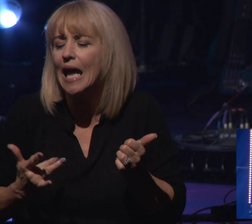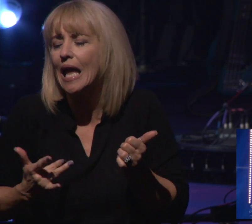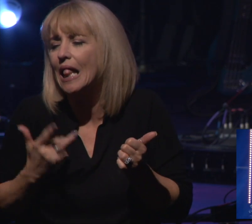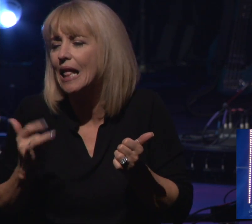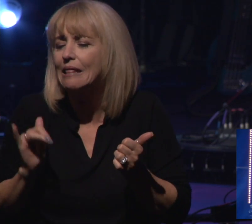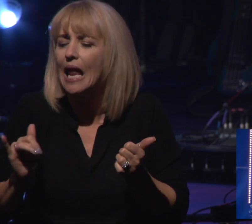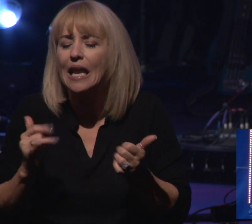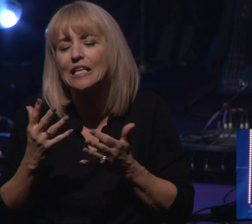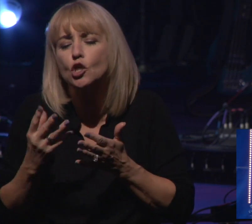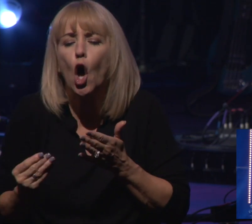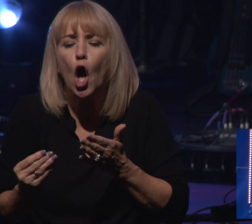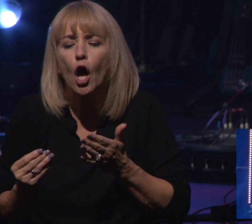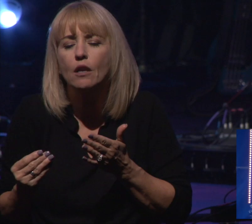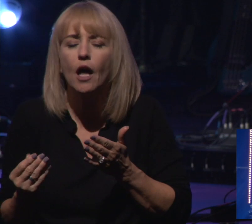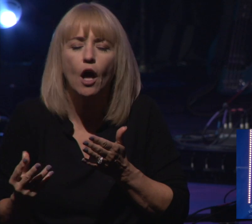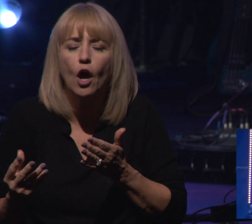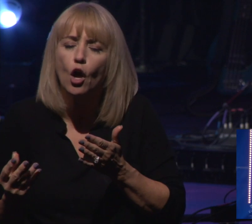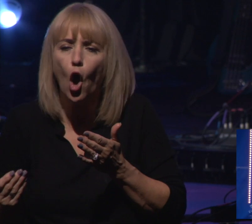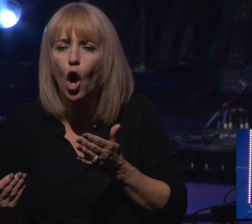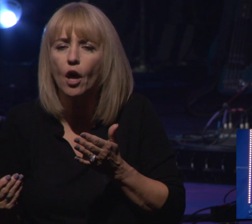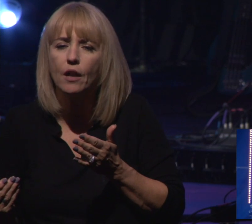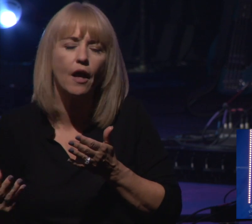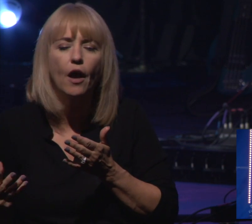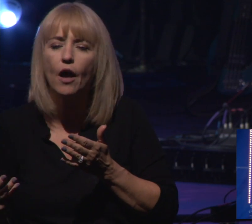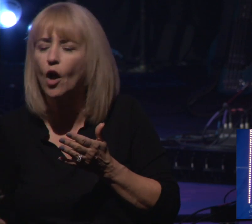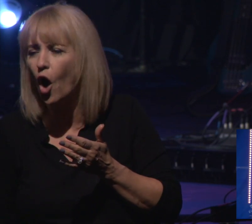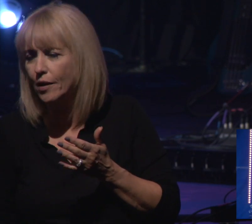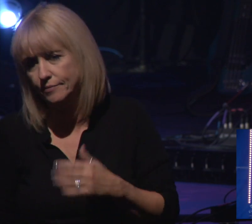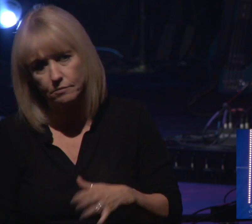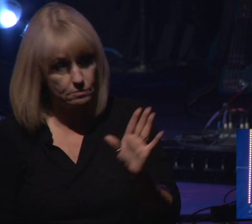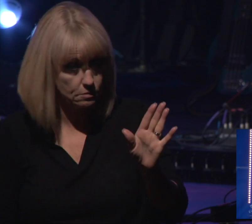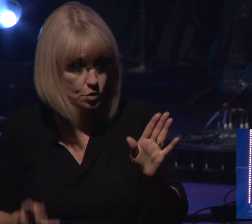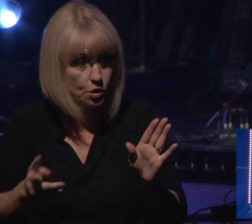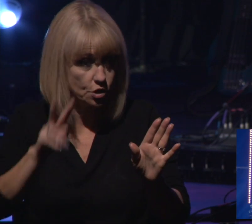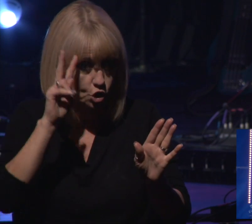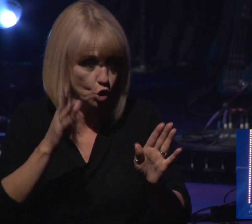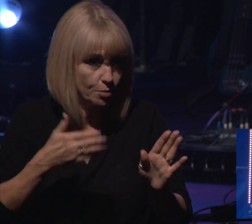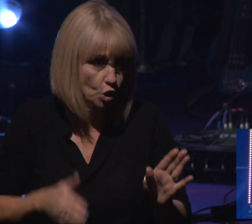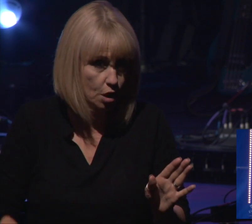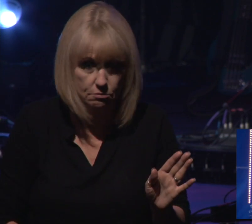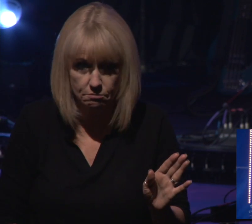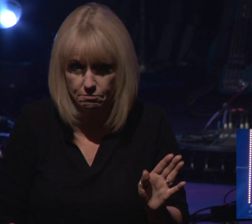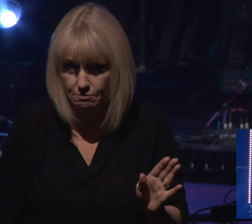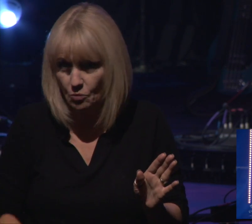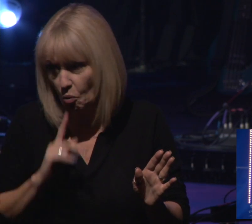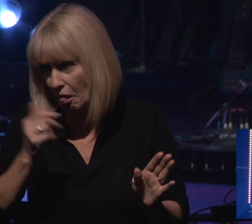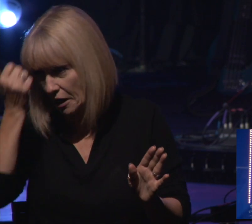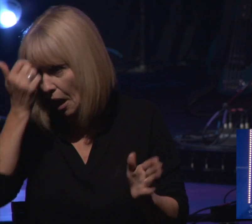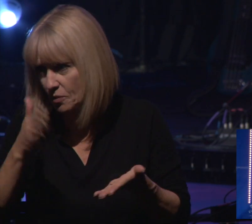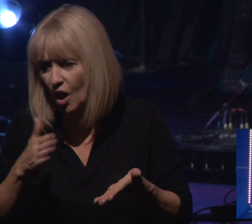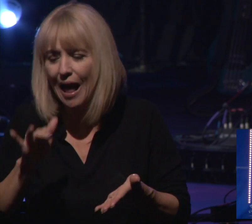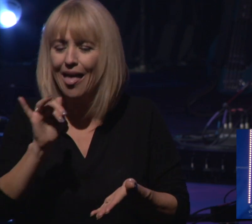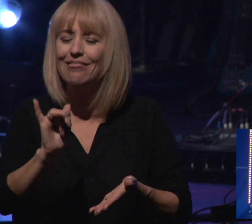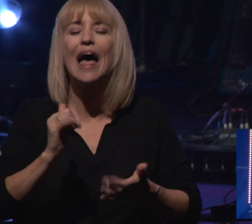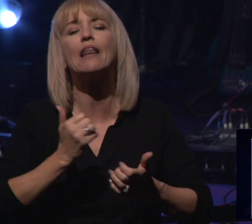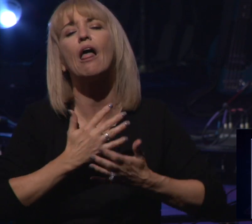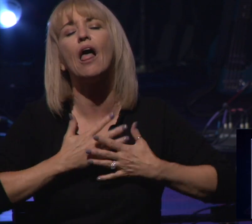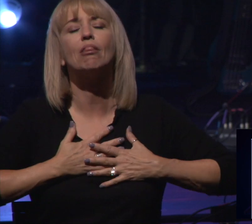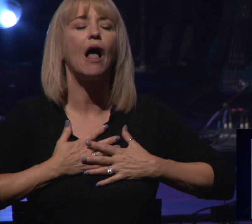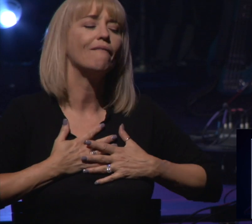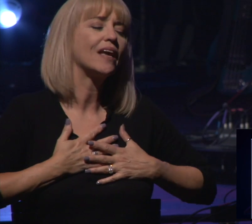feeling. And it's gone, gone, gone, gone. You know, it's just a dumb song. But that love and